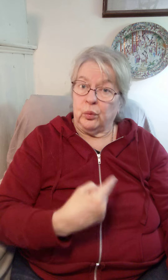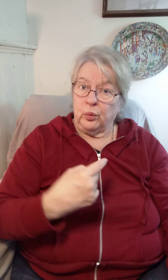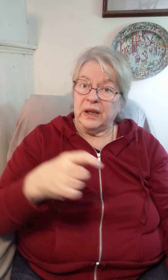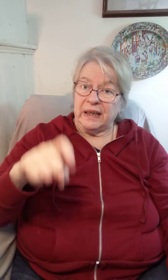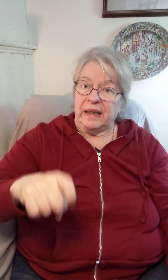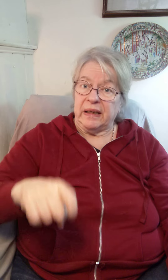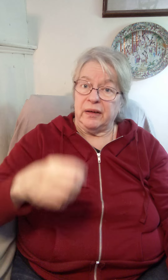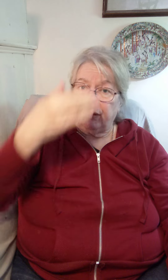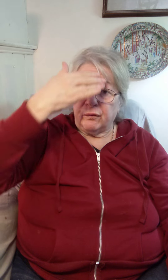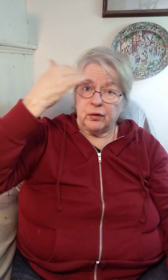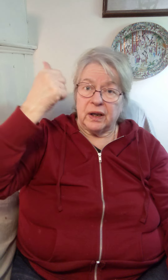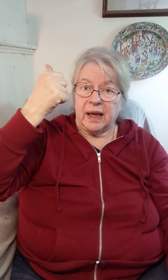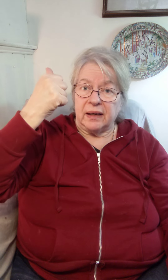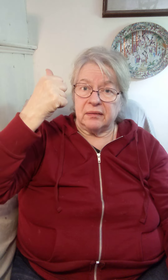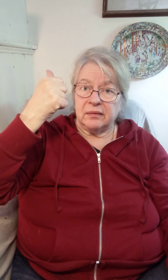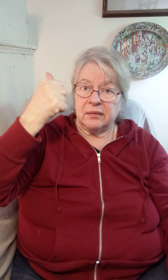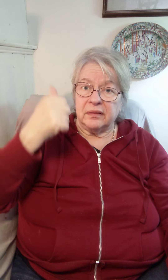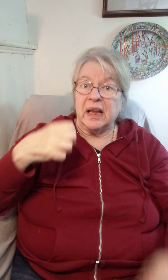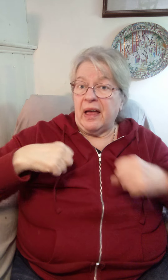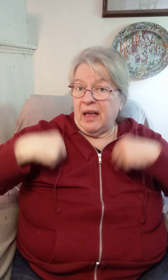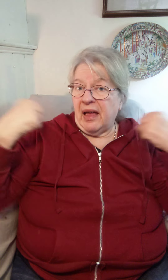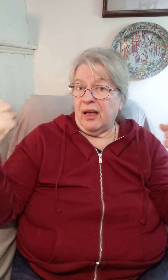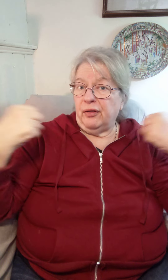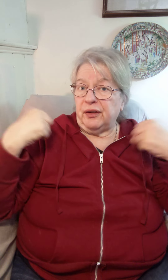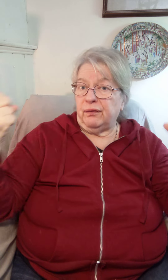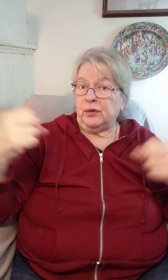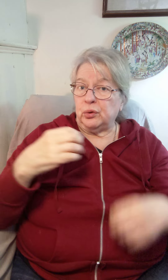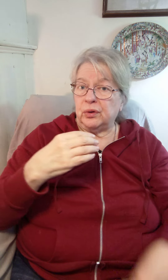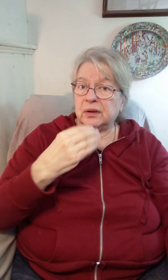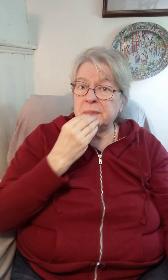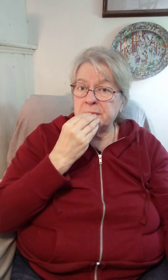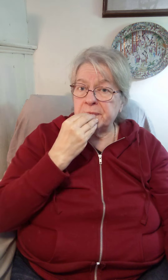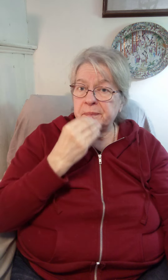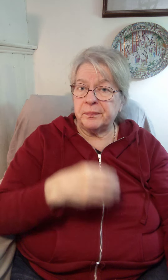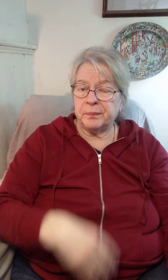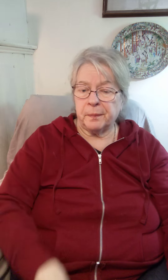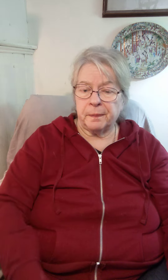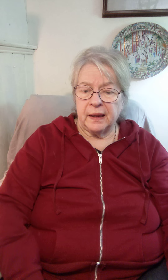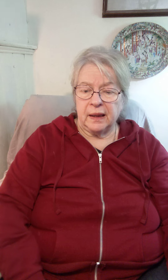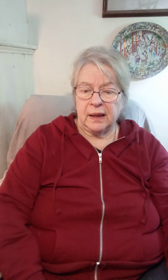we need forget. Healthy food.